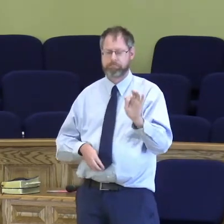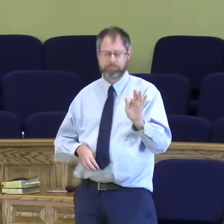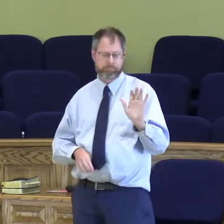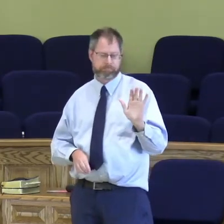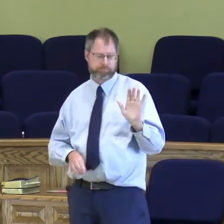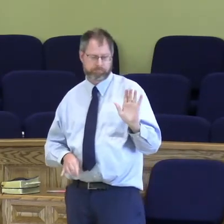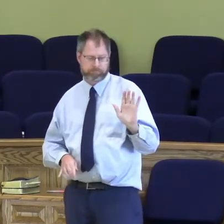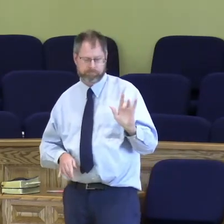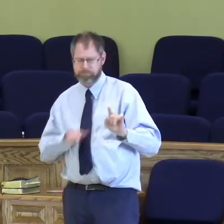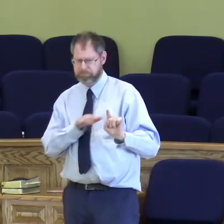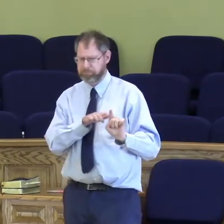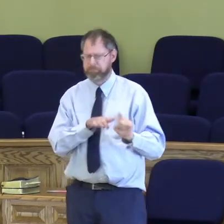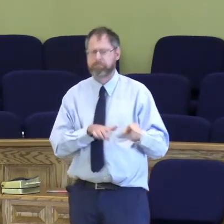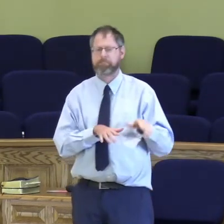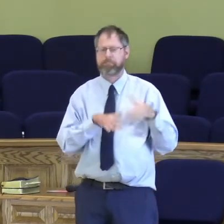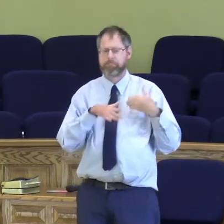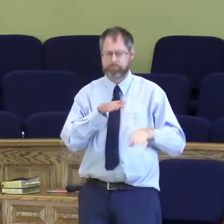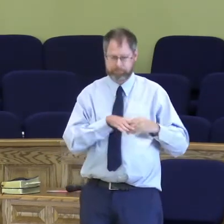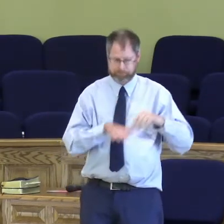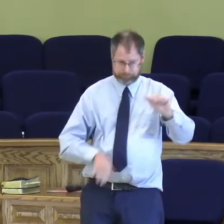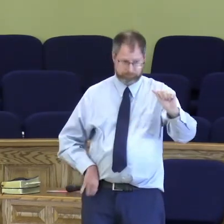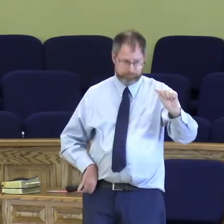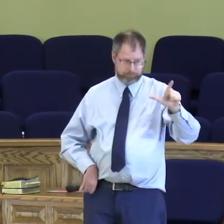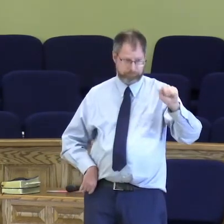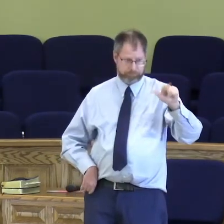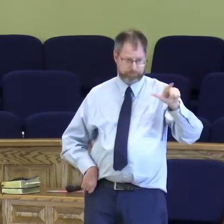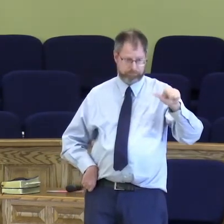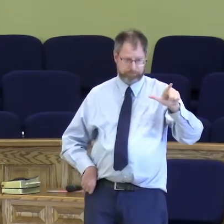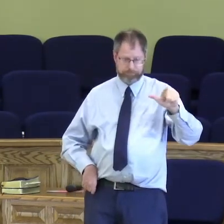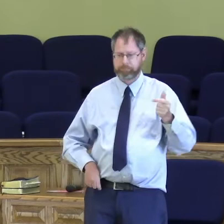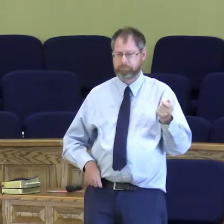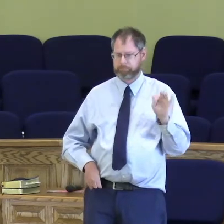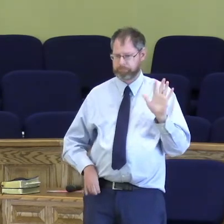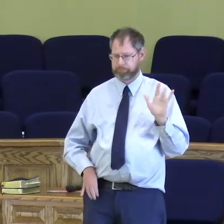died in 1987. And he was born in Alabama.